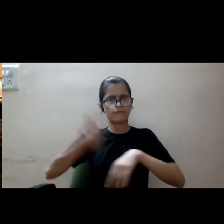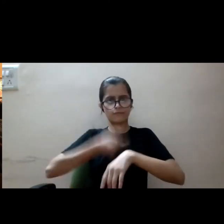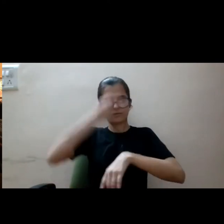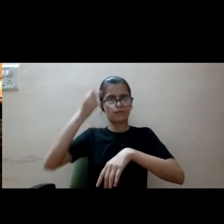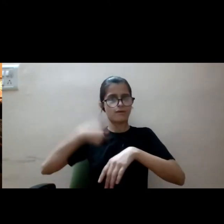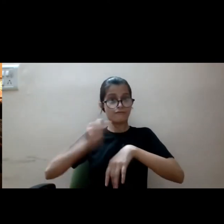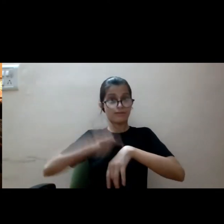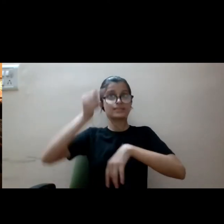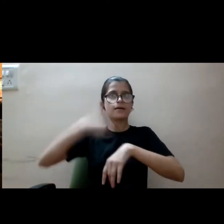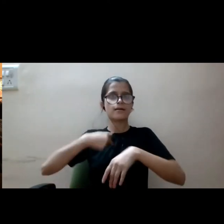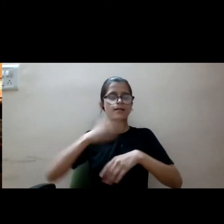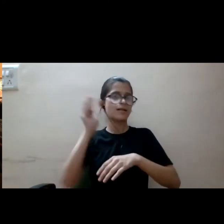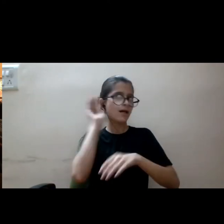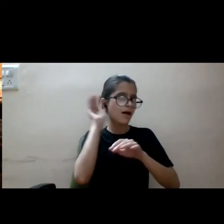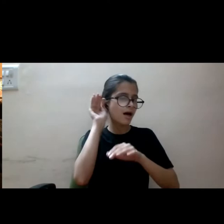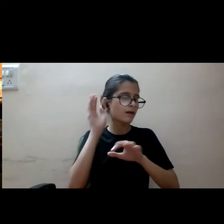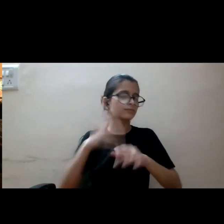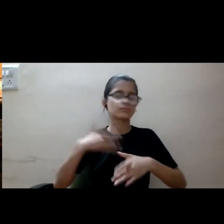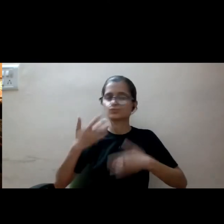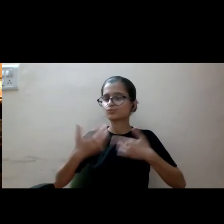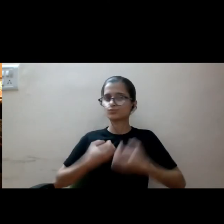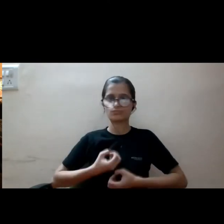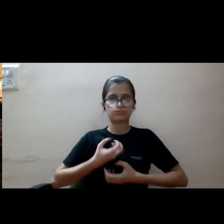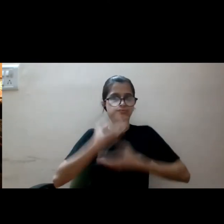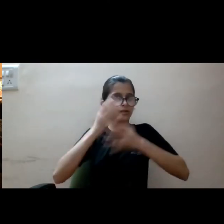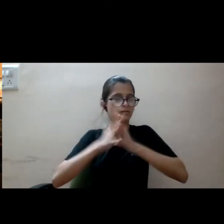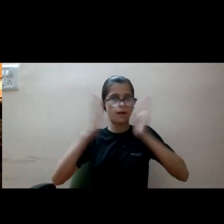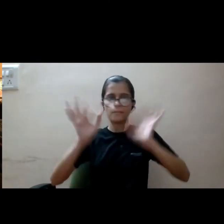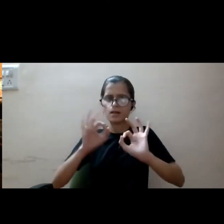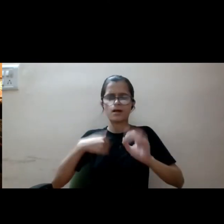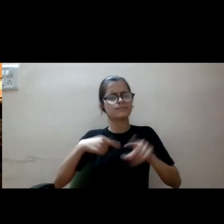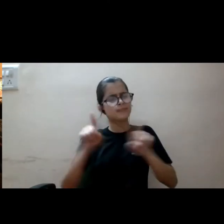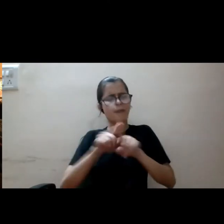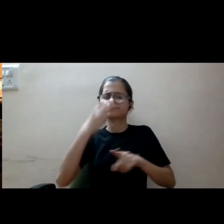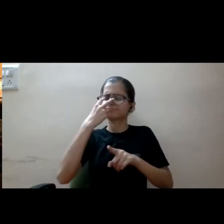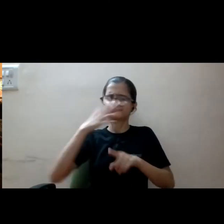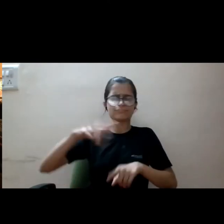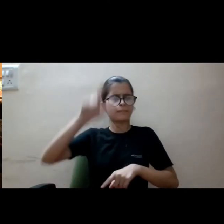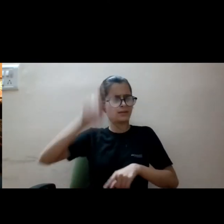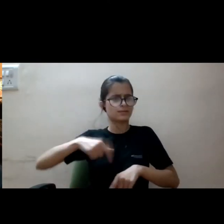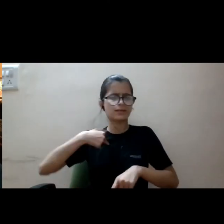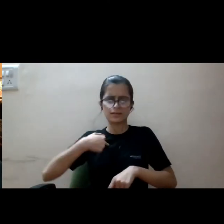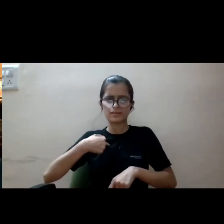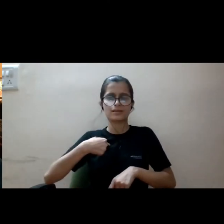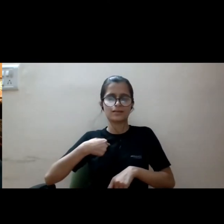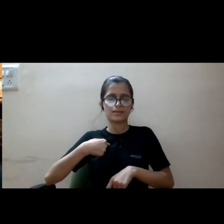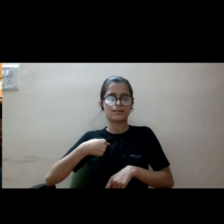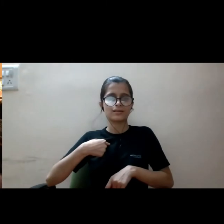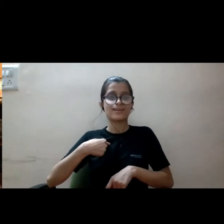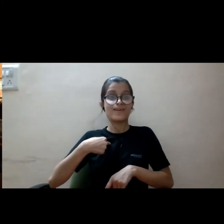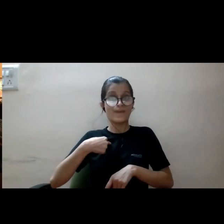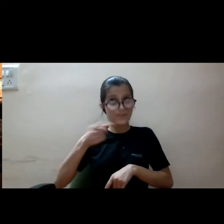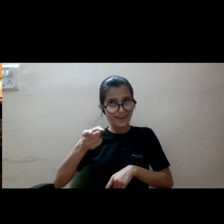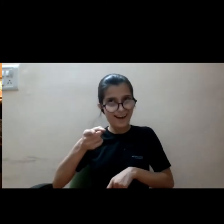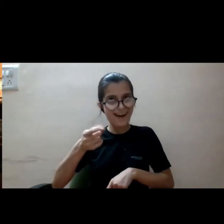you live. So I'm super excited, and I'm also a person with blindness. So for me, you are, yeah. Yes, I